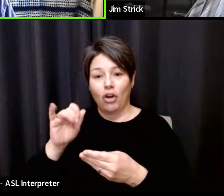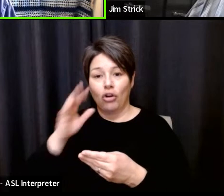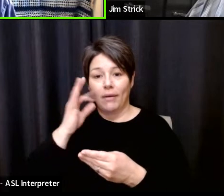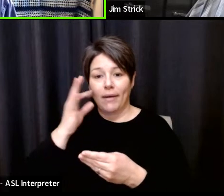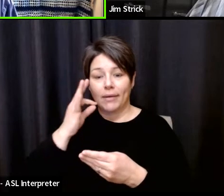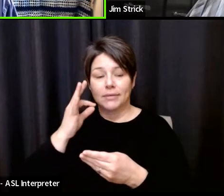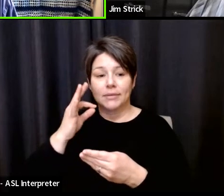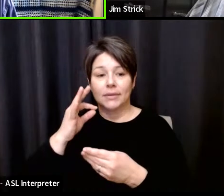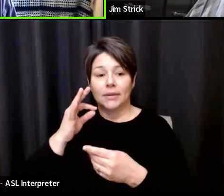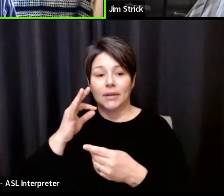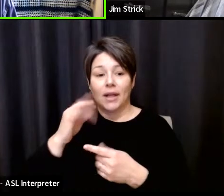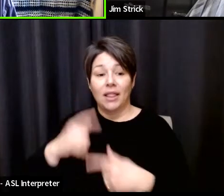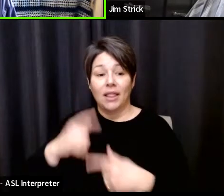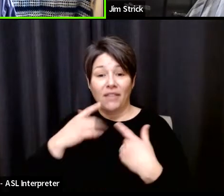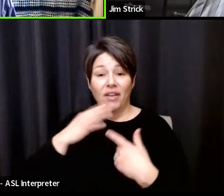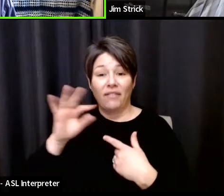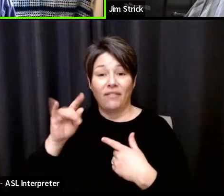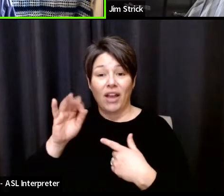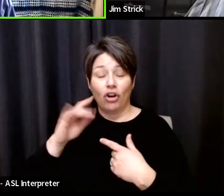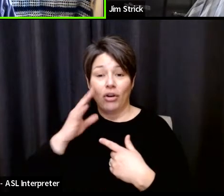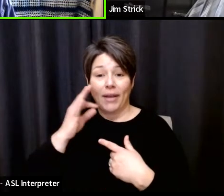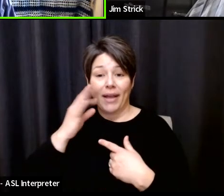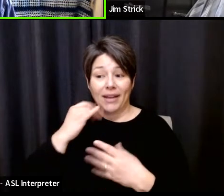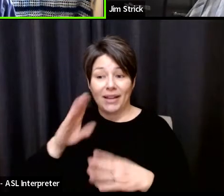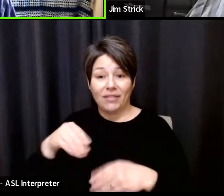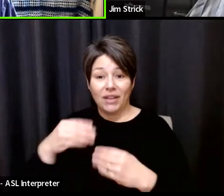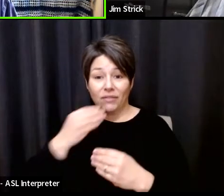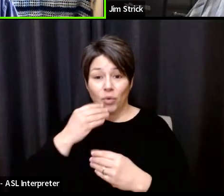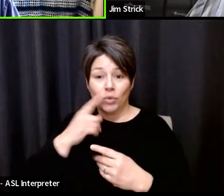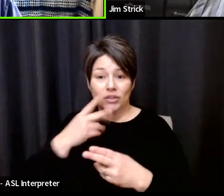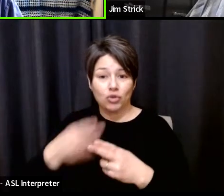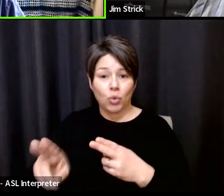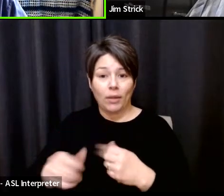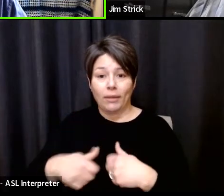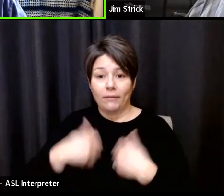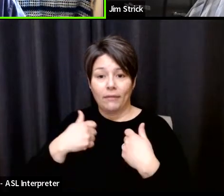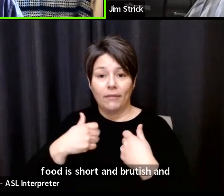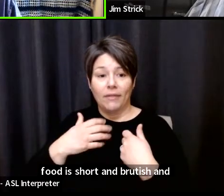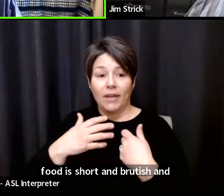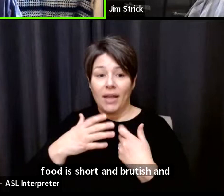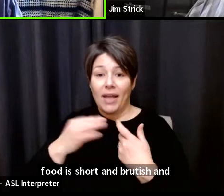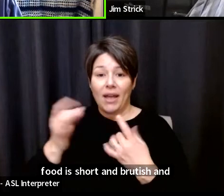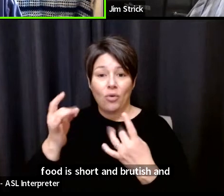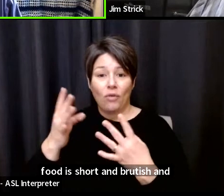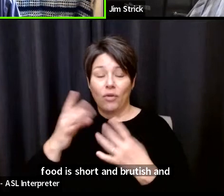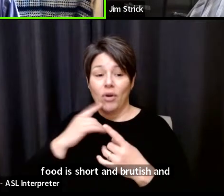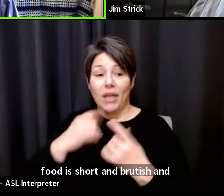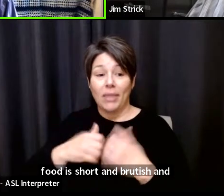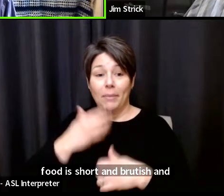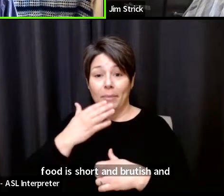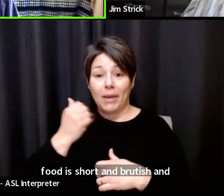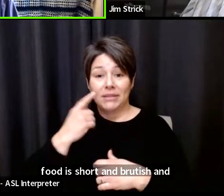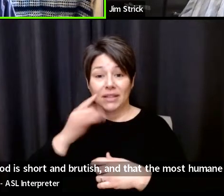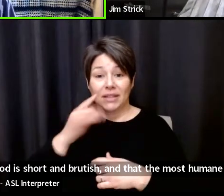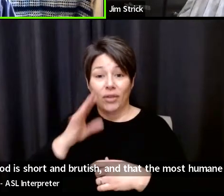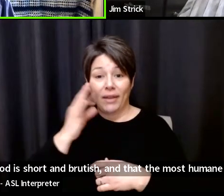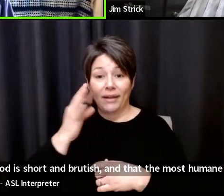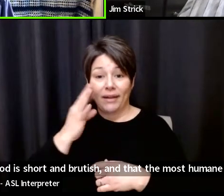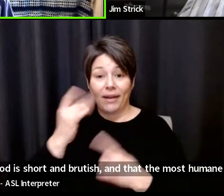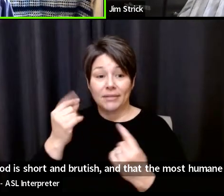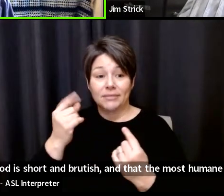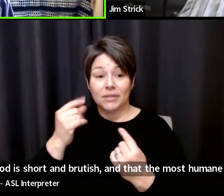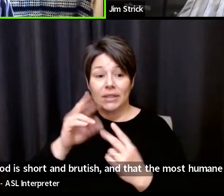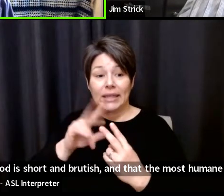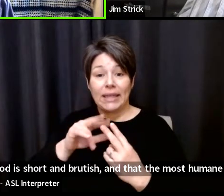life of a feral cat, even if you provide supplemental food, is short and brutish, and that the most humane thing to do for those cats is to